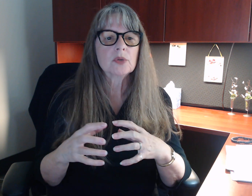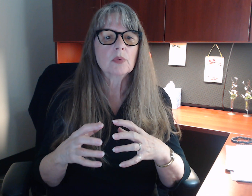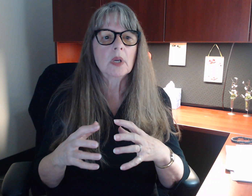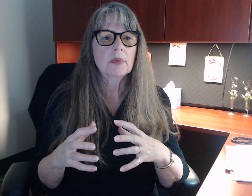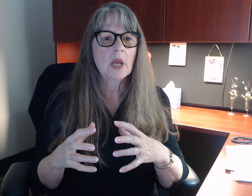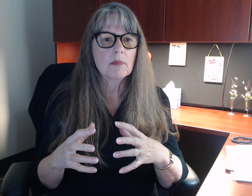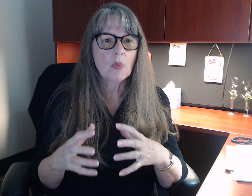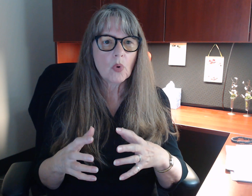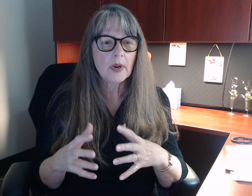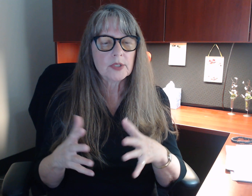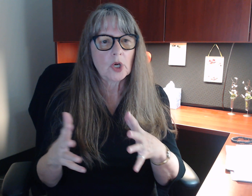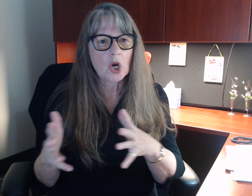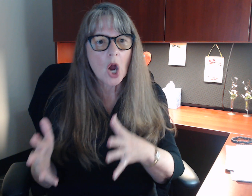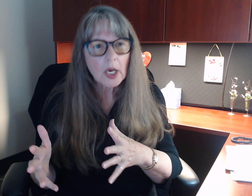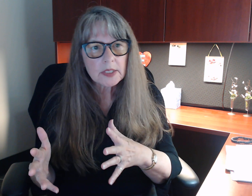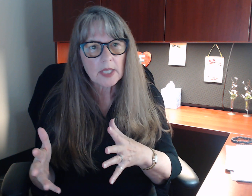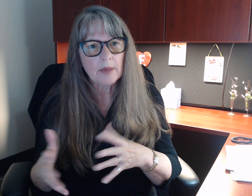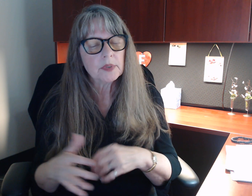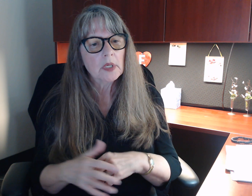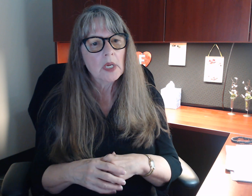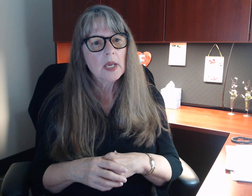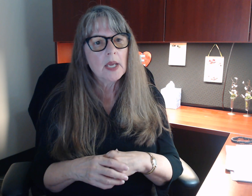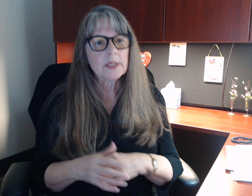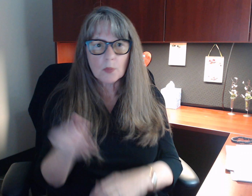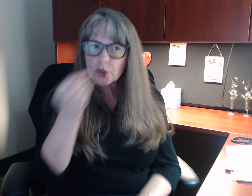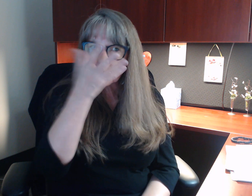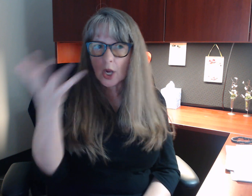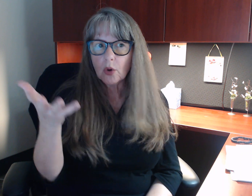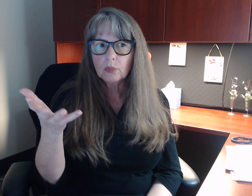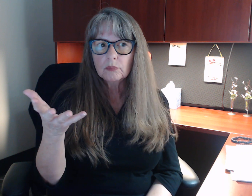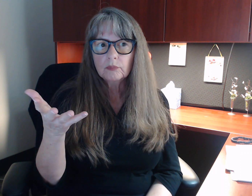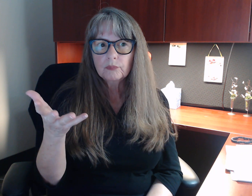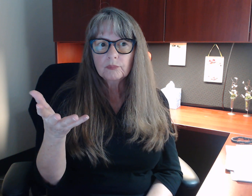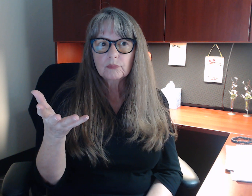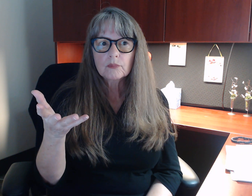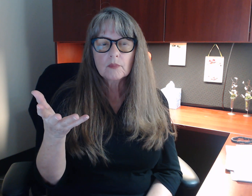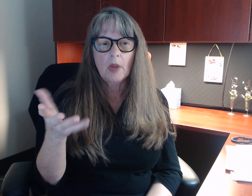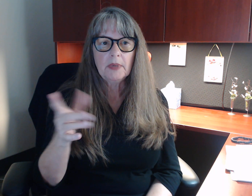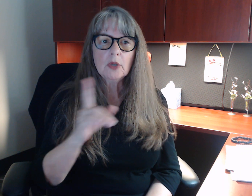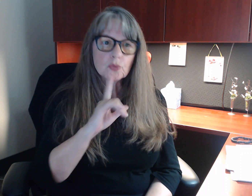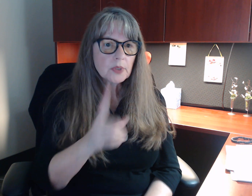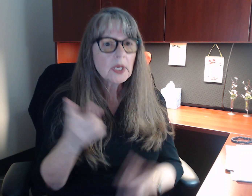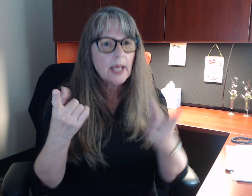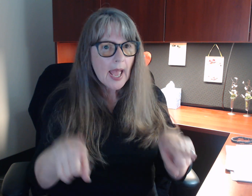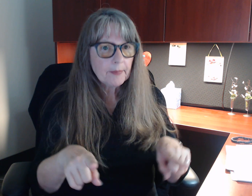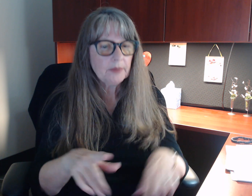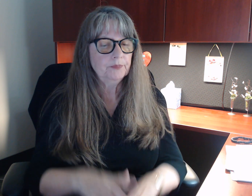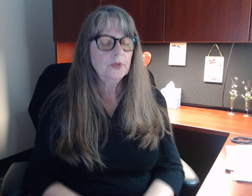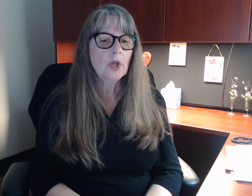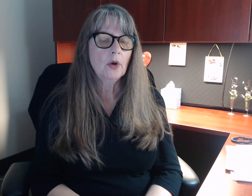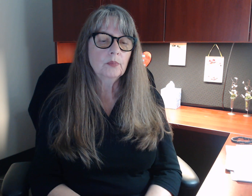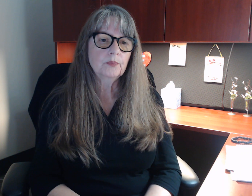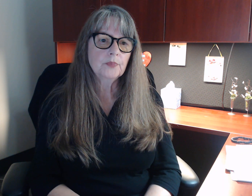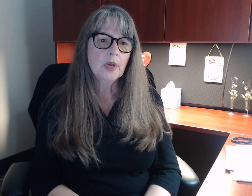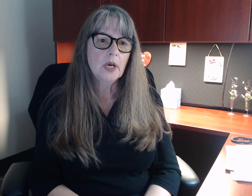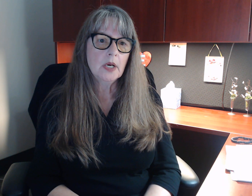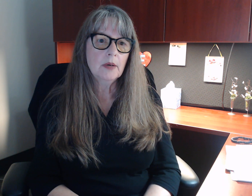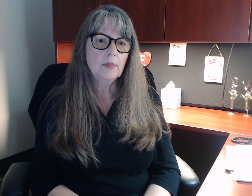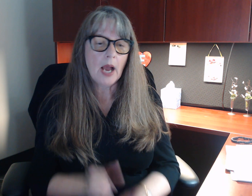going to become more as a concept. I want you to know. I mean, it's really going to happen. I'll